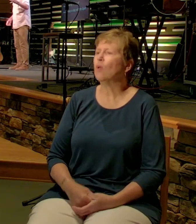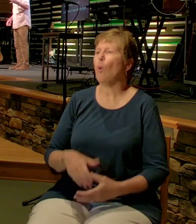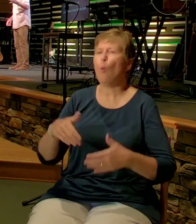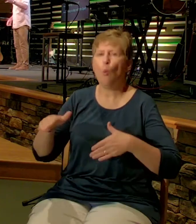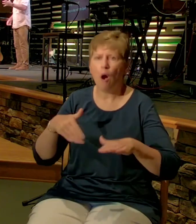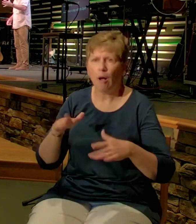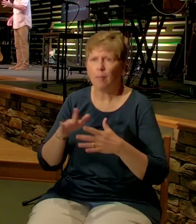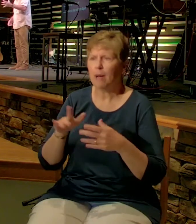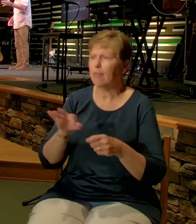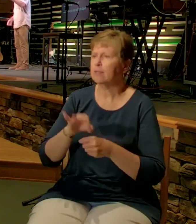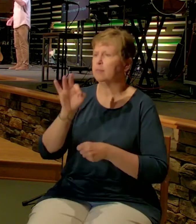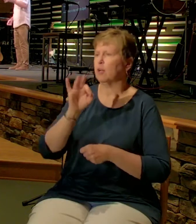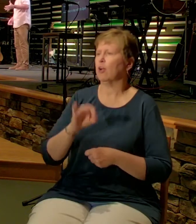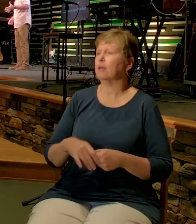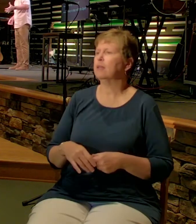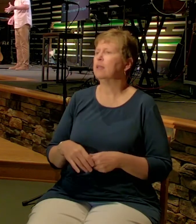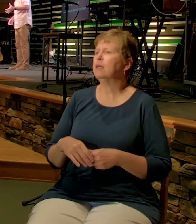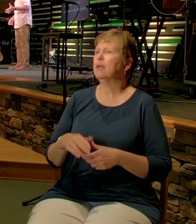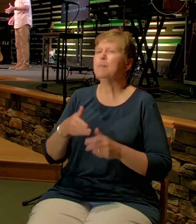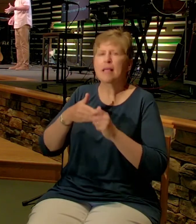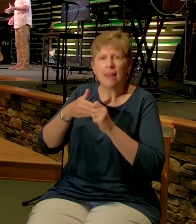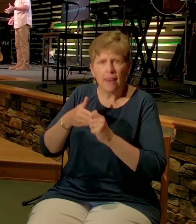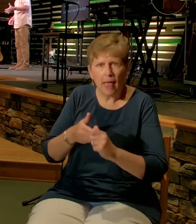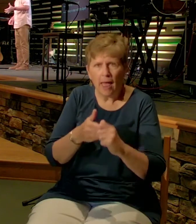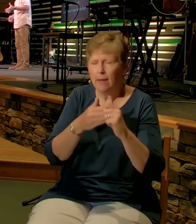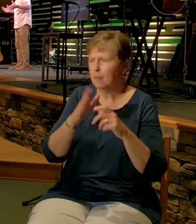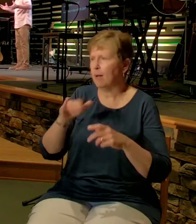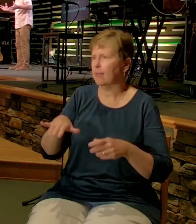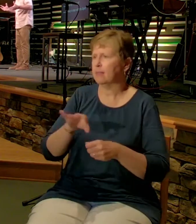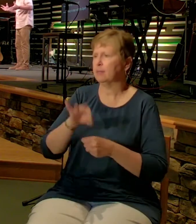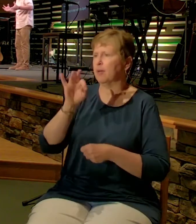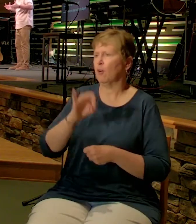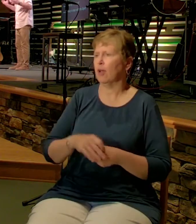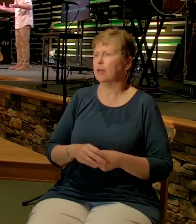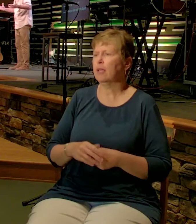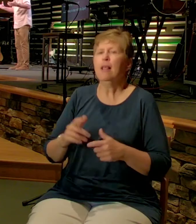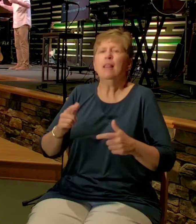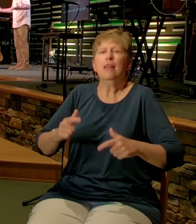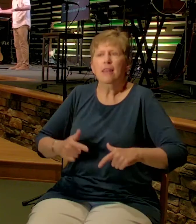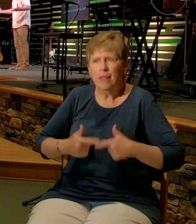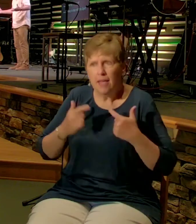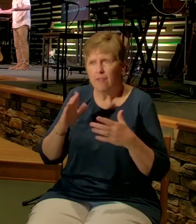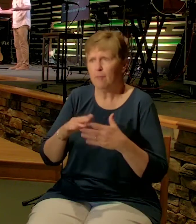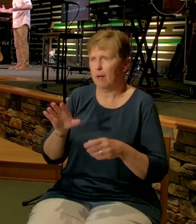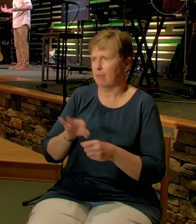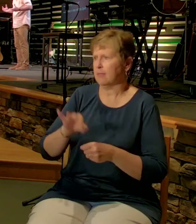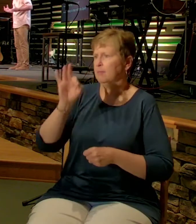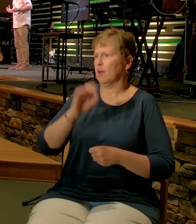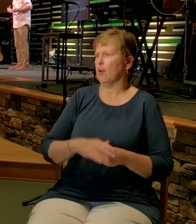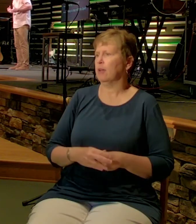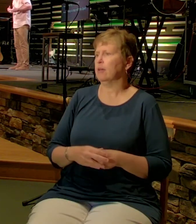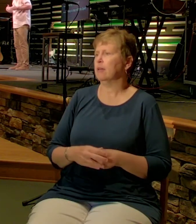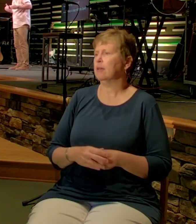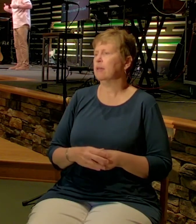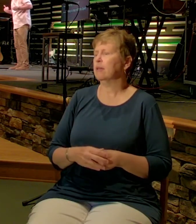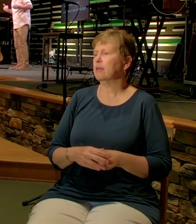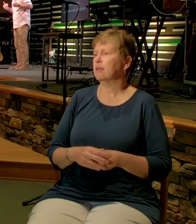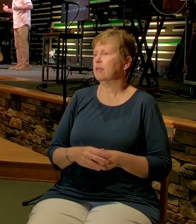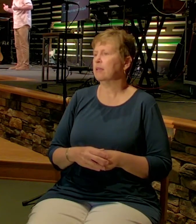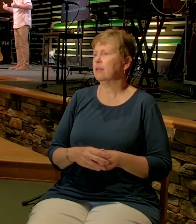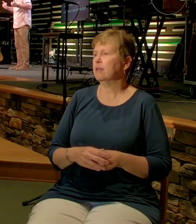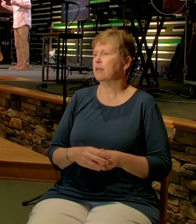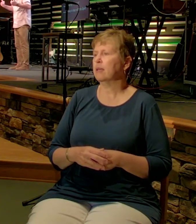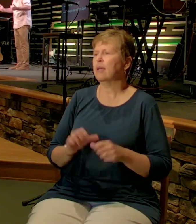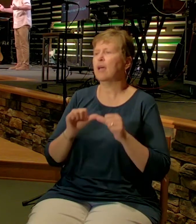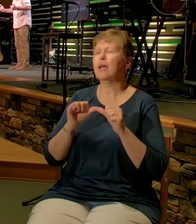Spirit. Verse 18, be led by the Spirit. Verse 25, live by the Spirit. And again in verse 25,